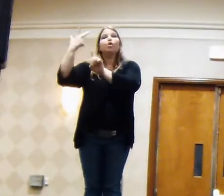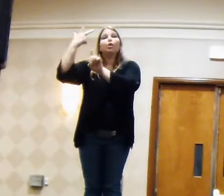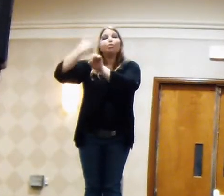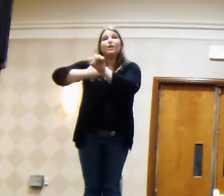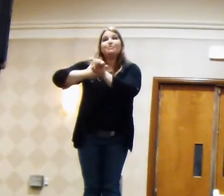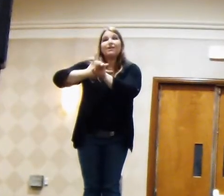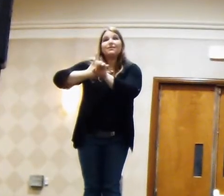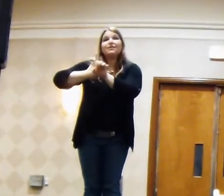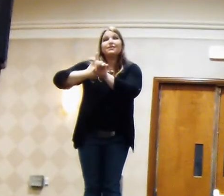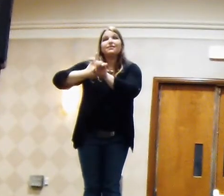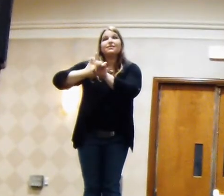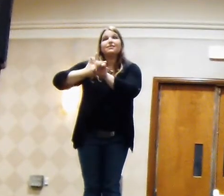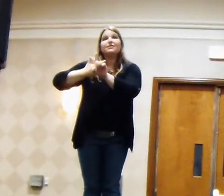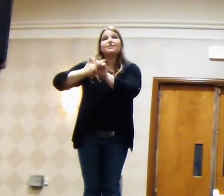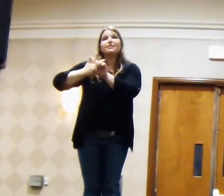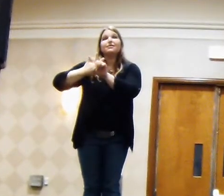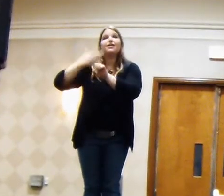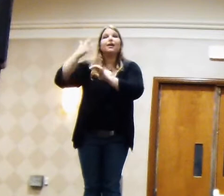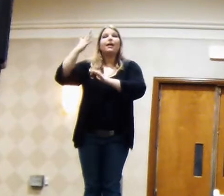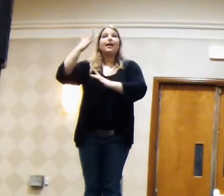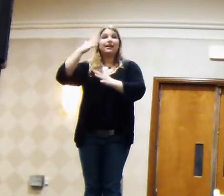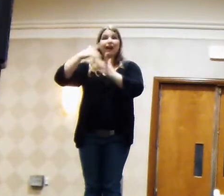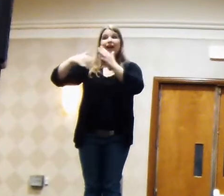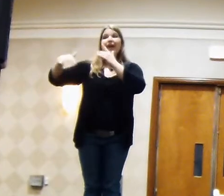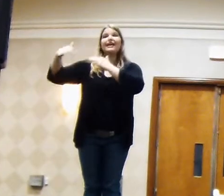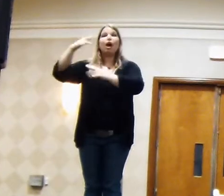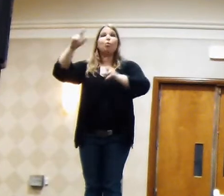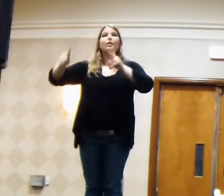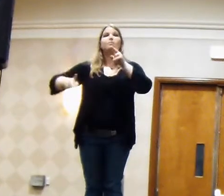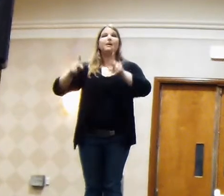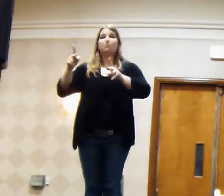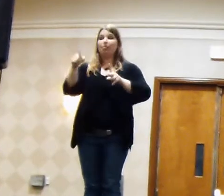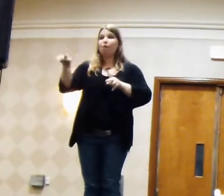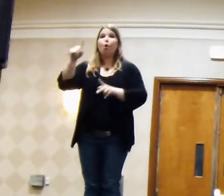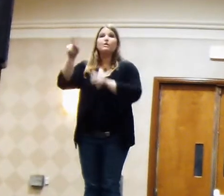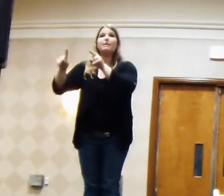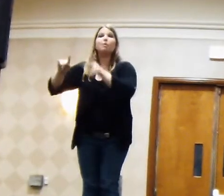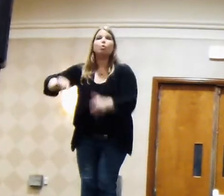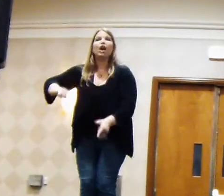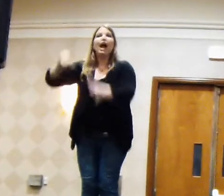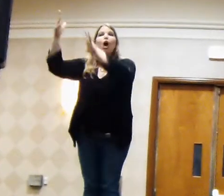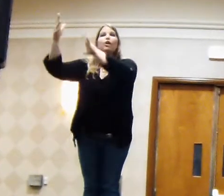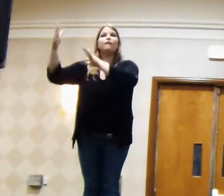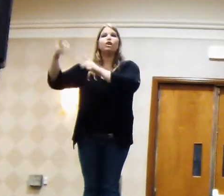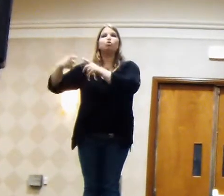3 months and hang out with some really fun people who were out of control.